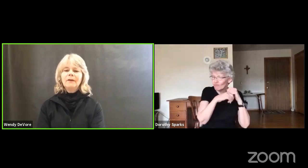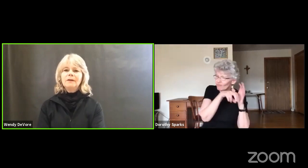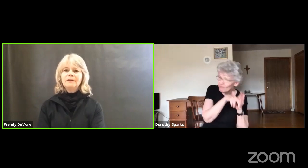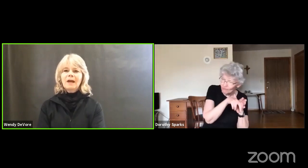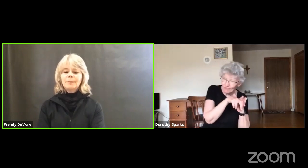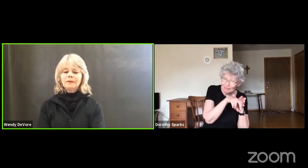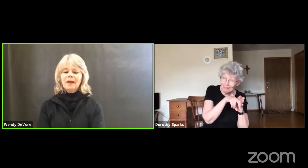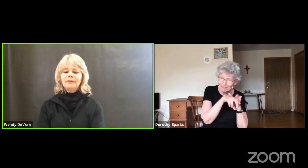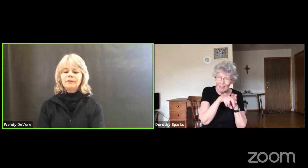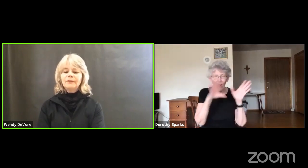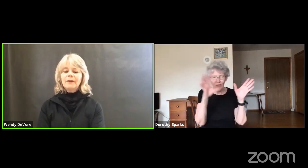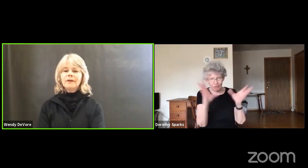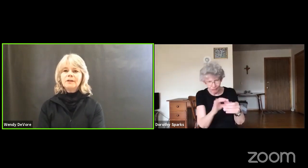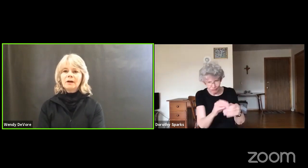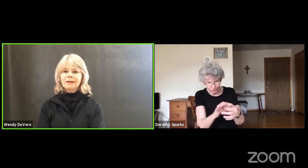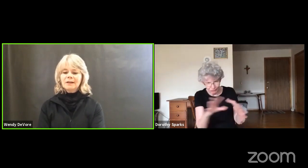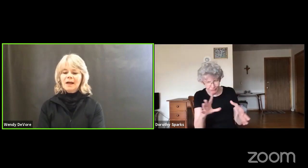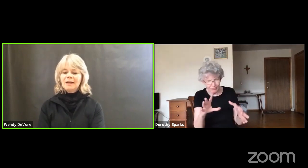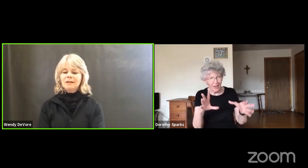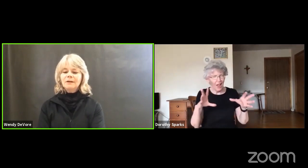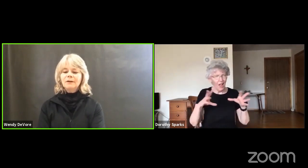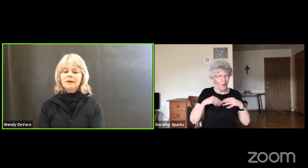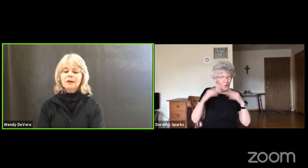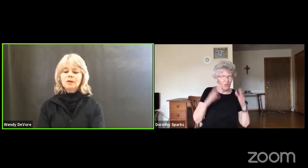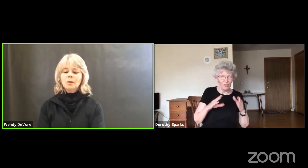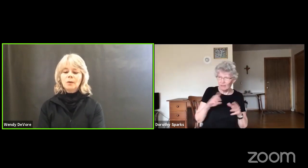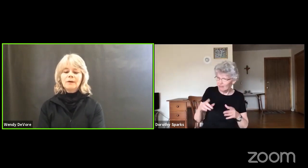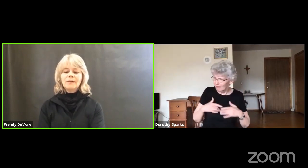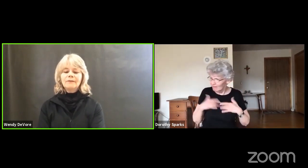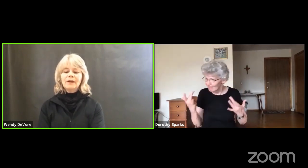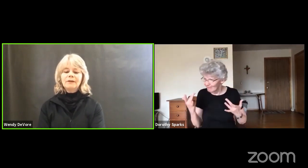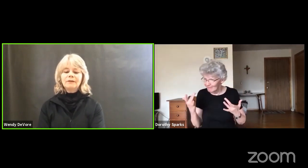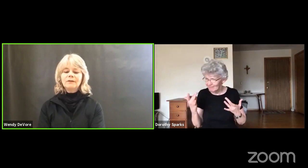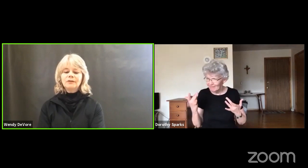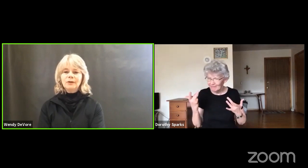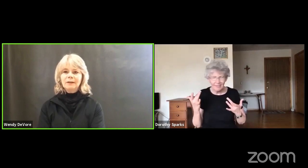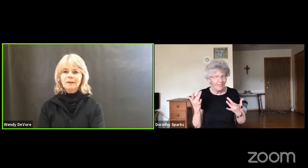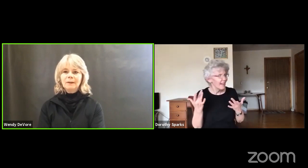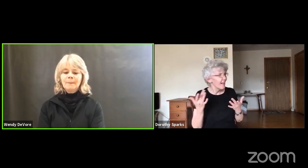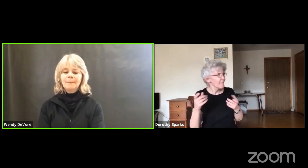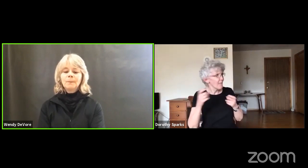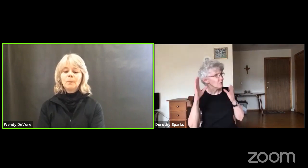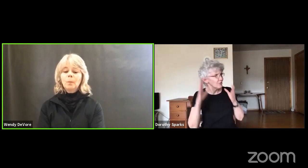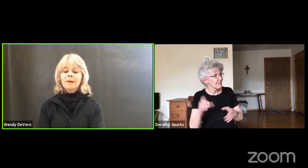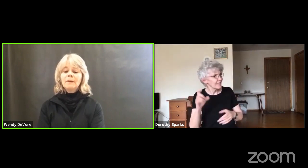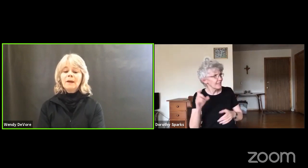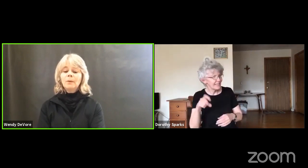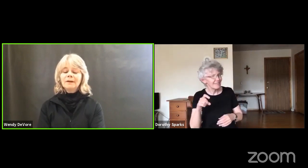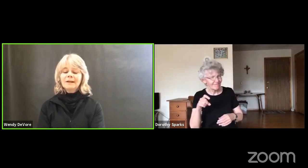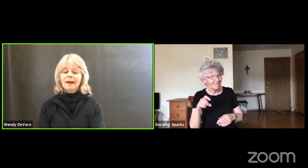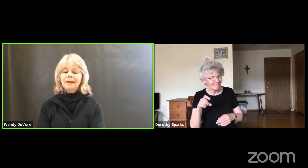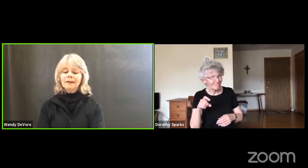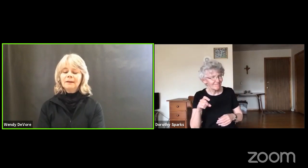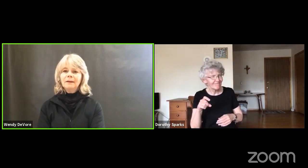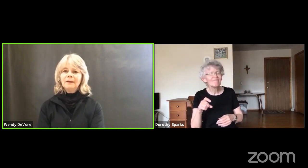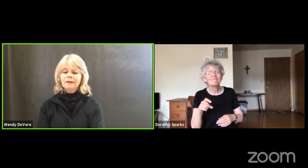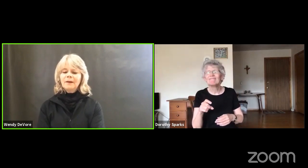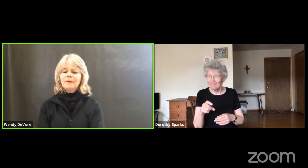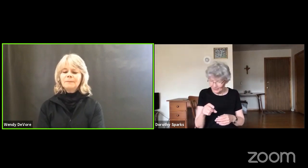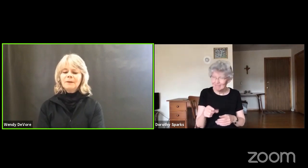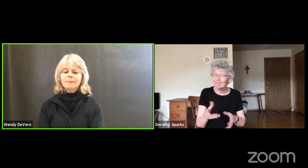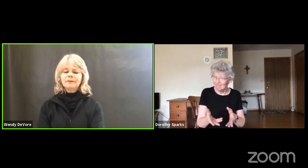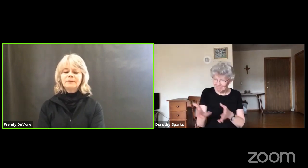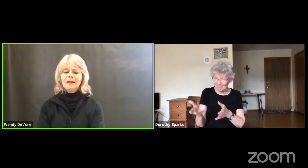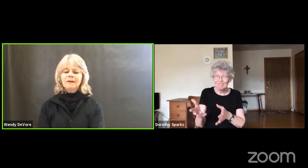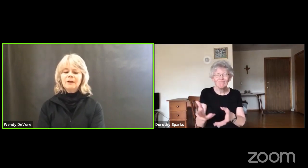The disciples left and found the donkey tied near a door that faced the street. When they were untying it, some of